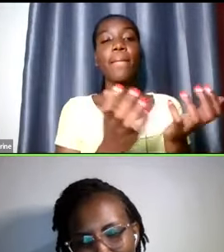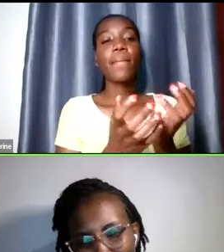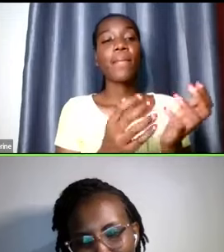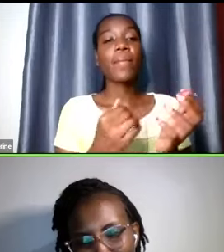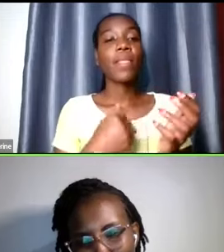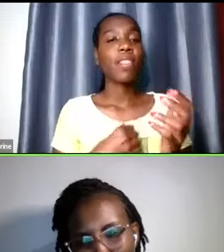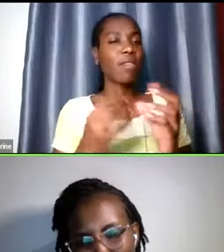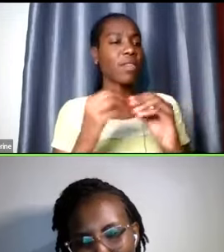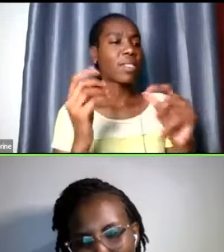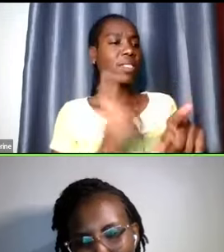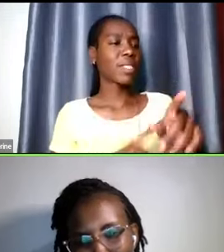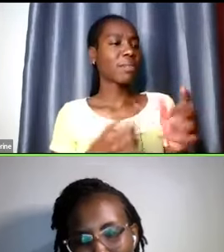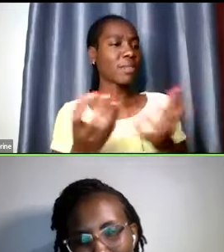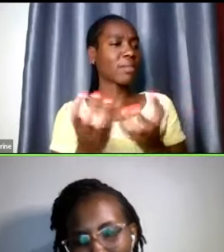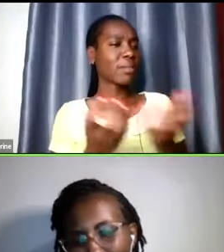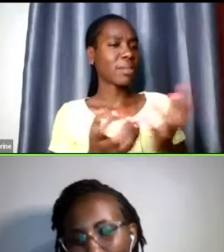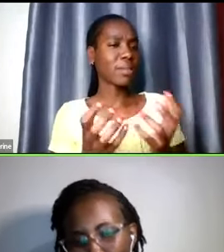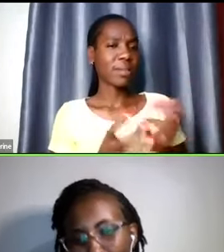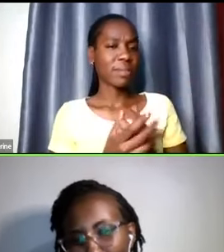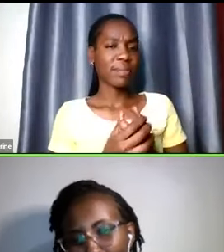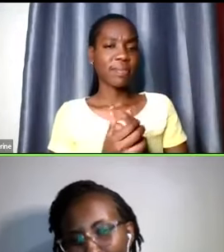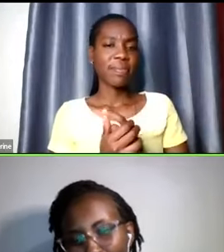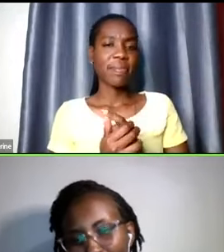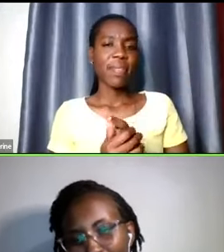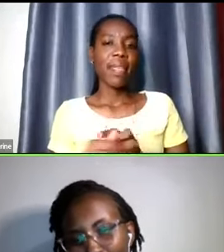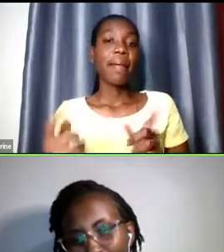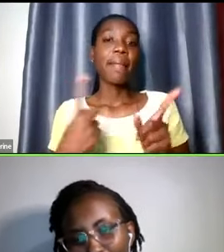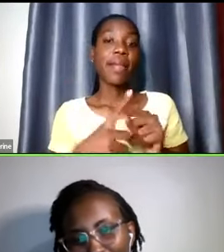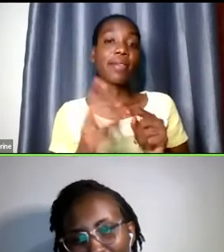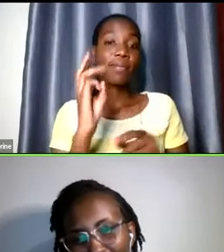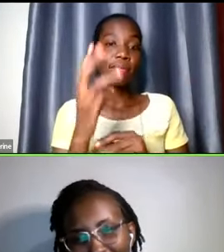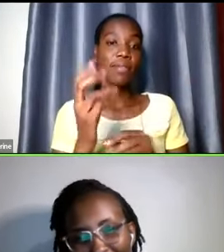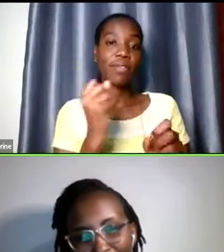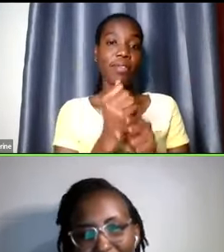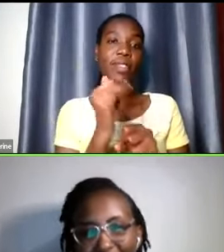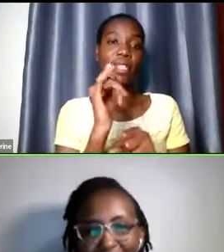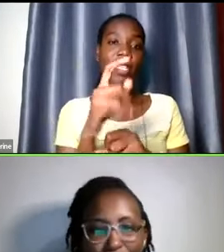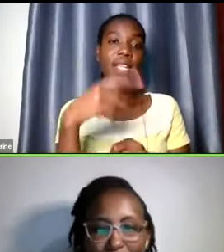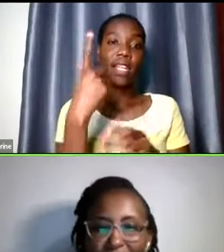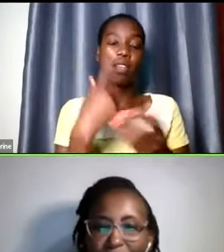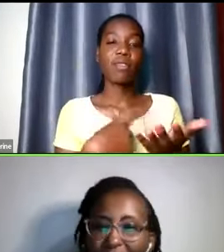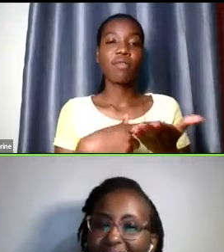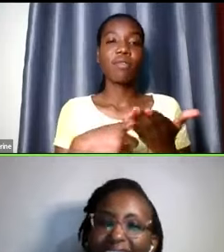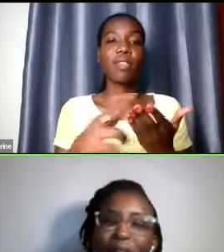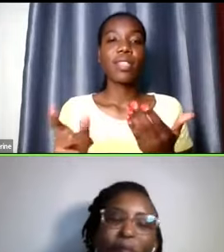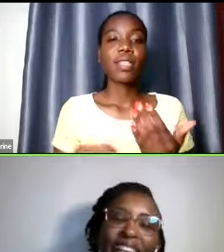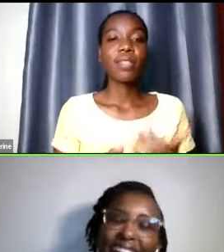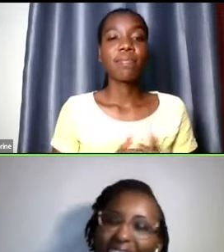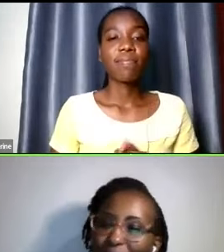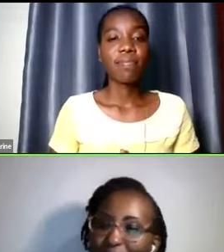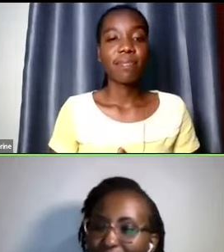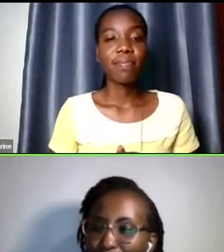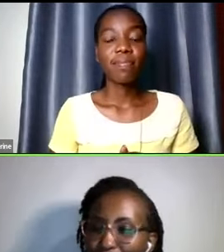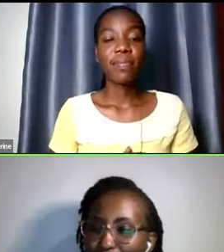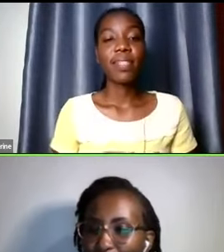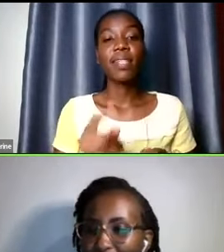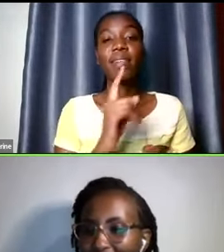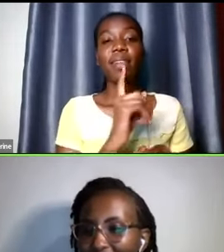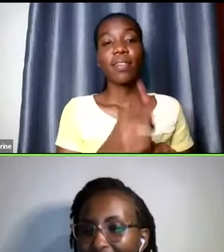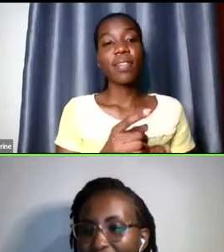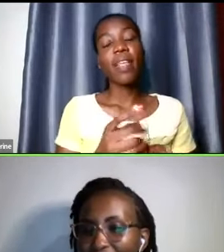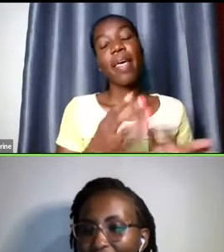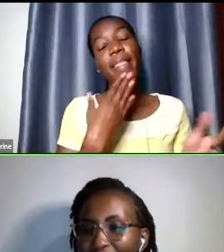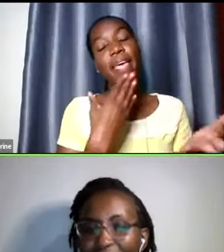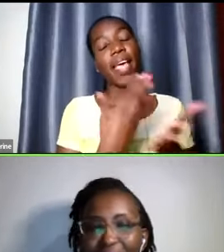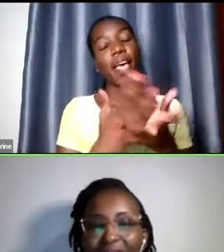long since we did entrepreneurship. Yeah, probably we'll host an entrepreneur next week. I think we have taken too big a break. But yeah, so thank you so much